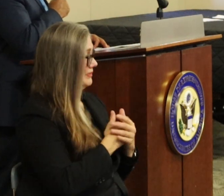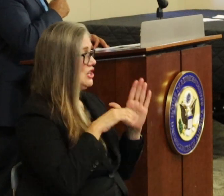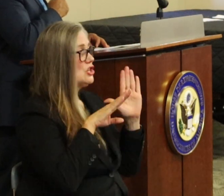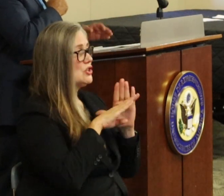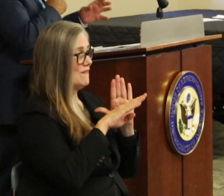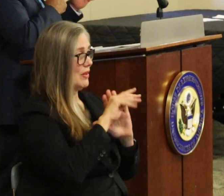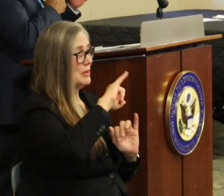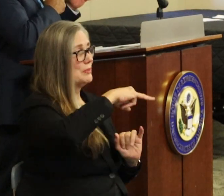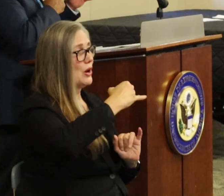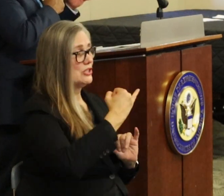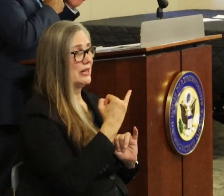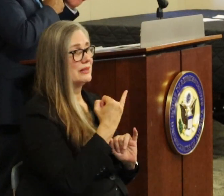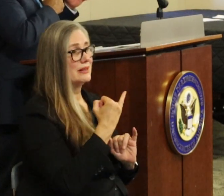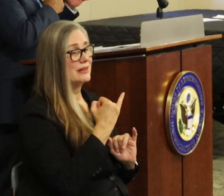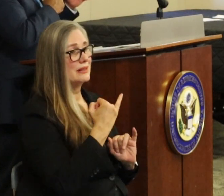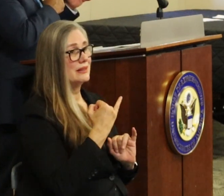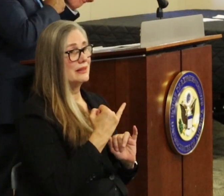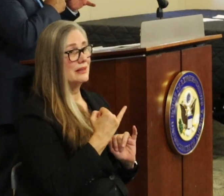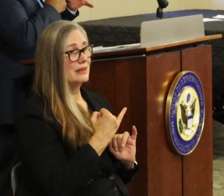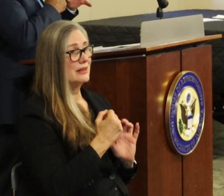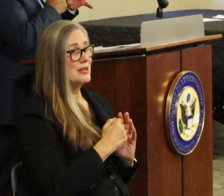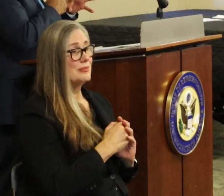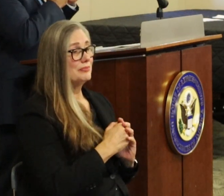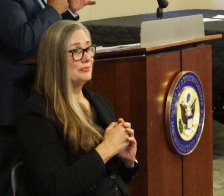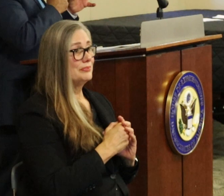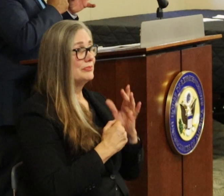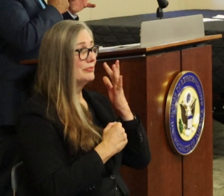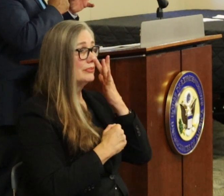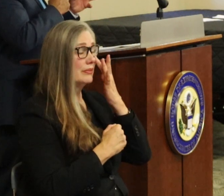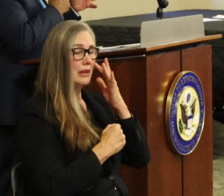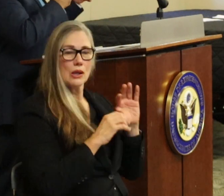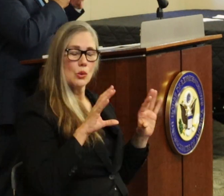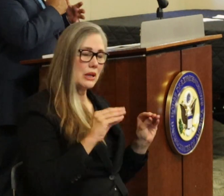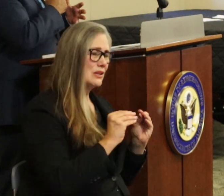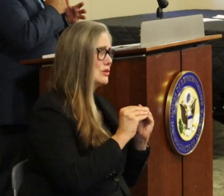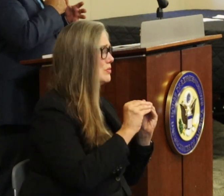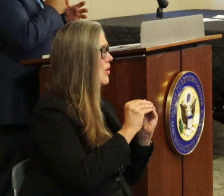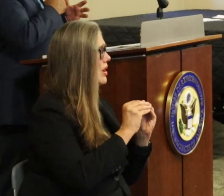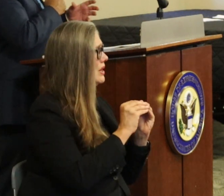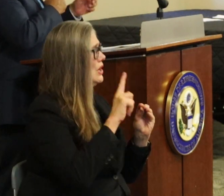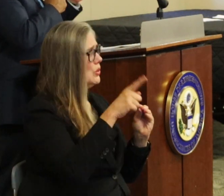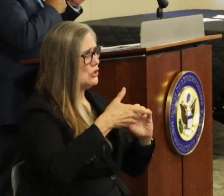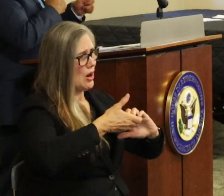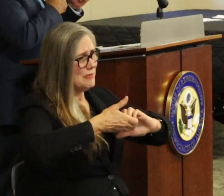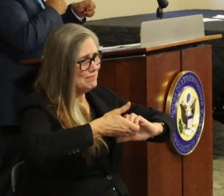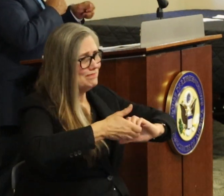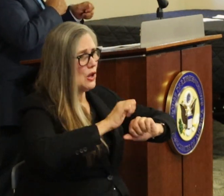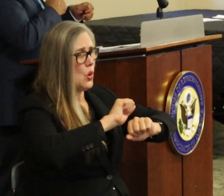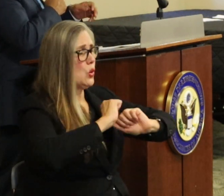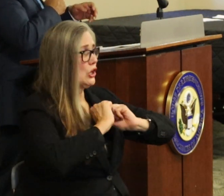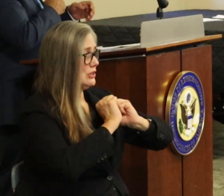that project. And again, we could always do more. We continue to work together. But this